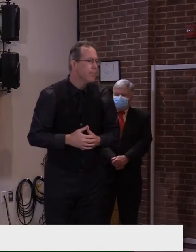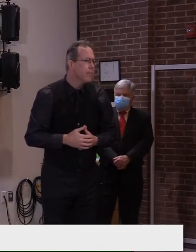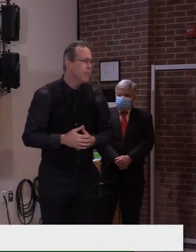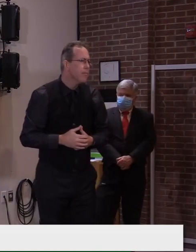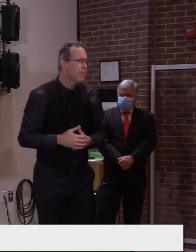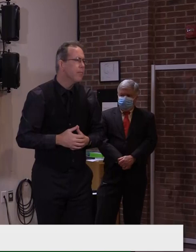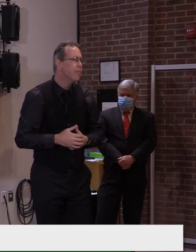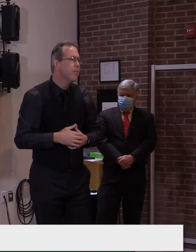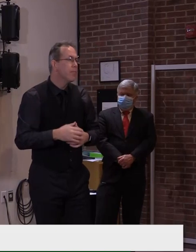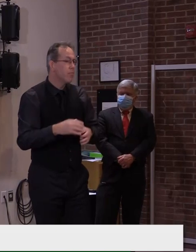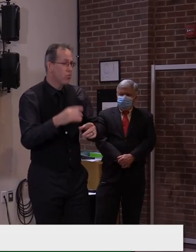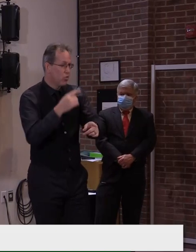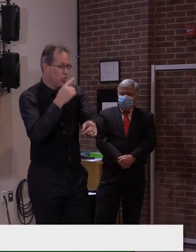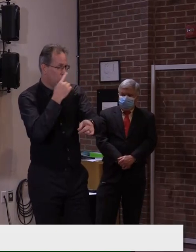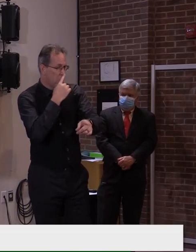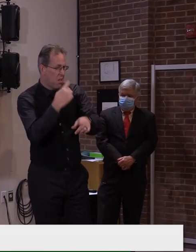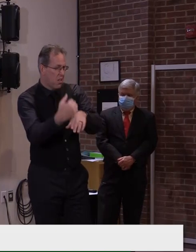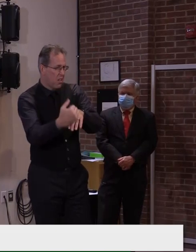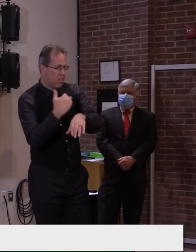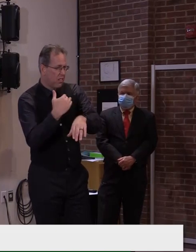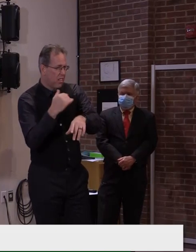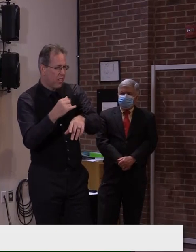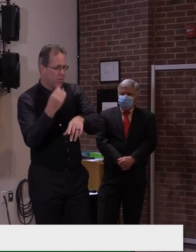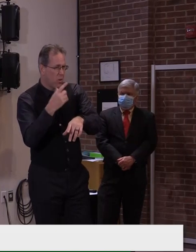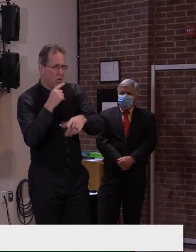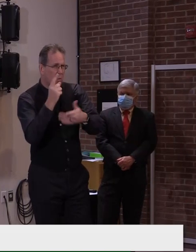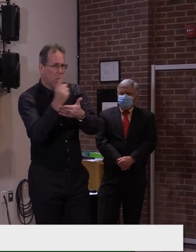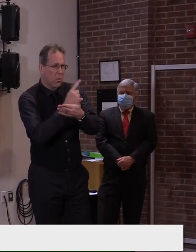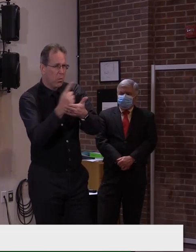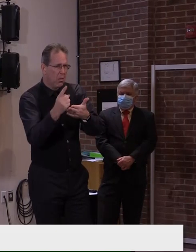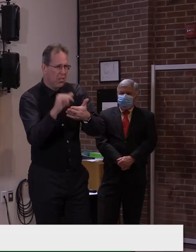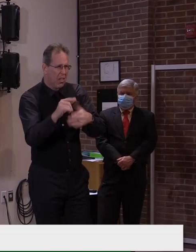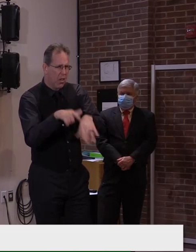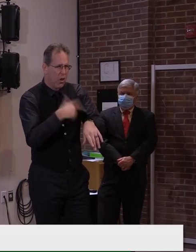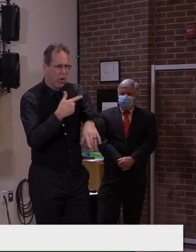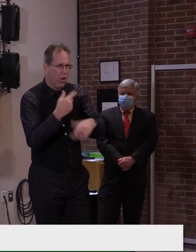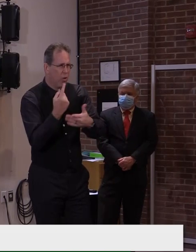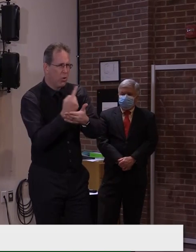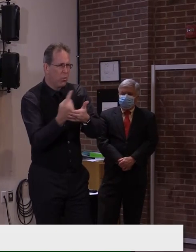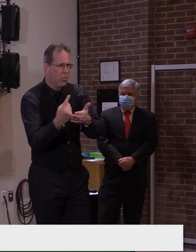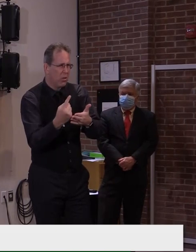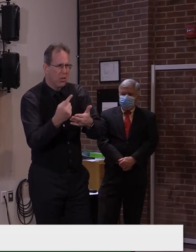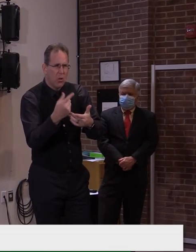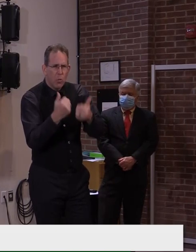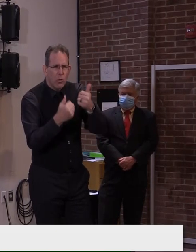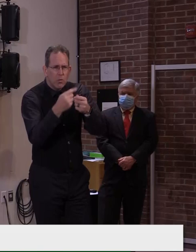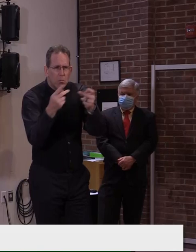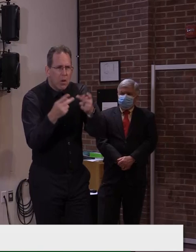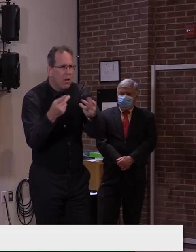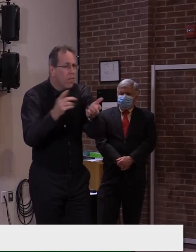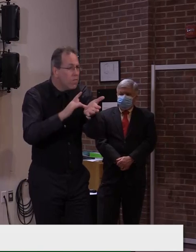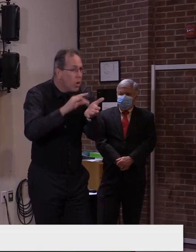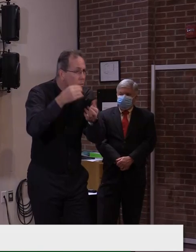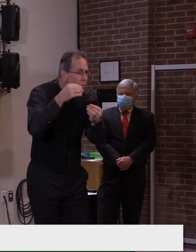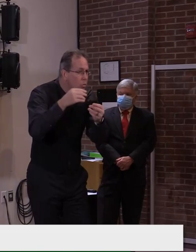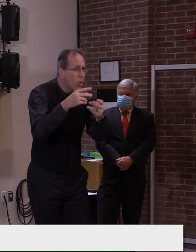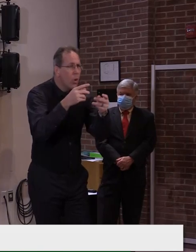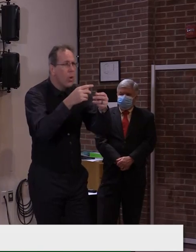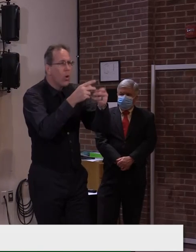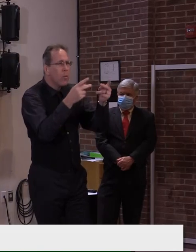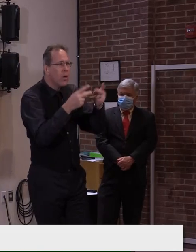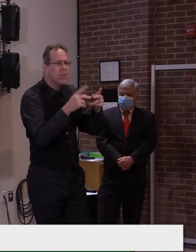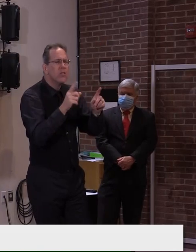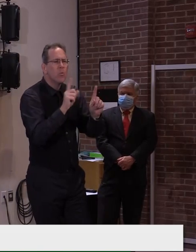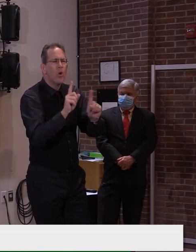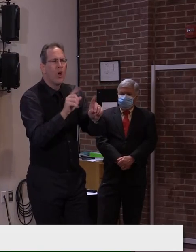us any knowledge you have of the test that you got, we could get some better understanding. We do keep